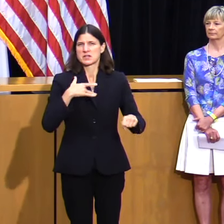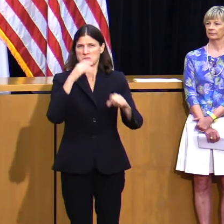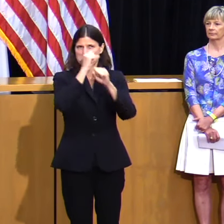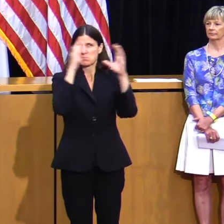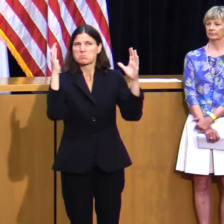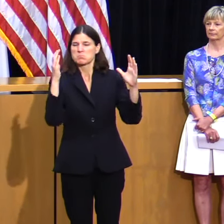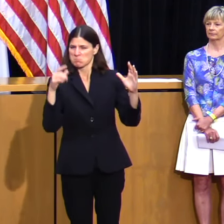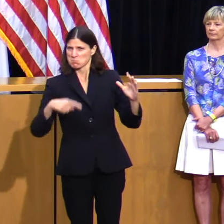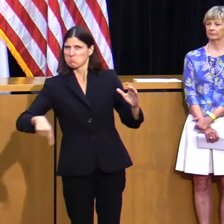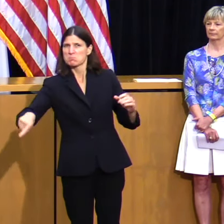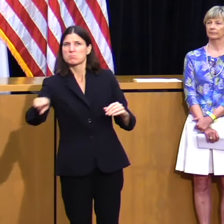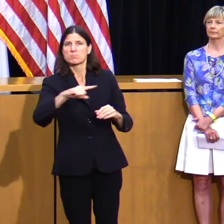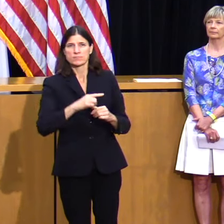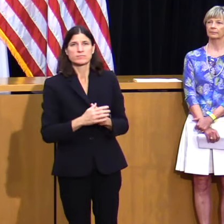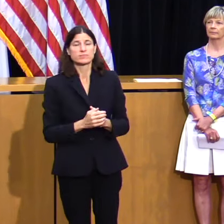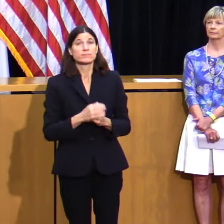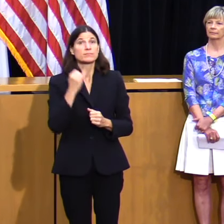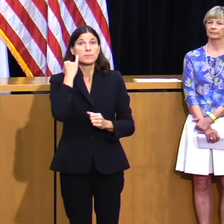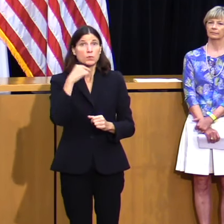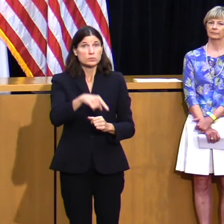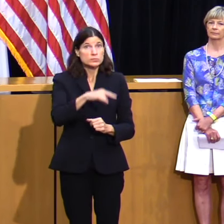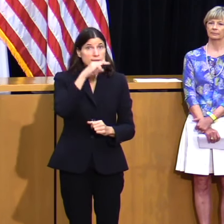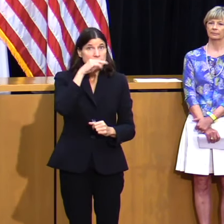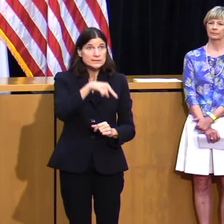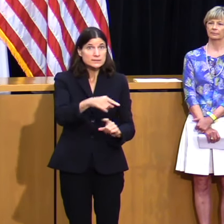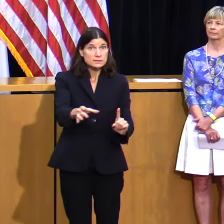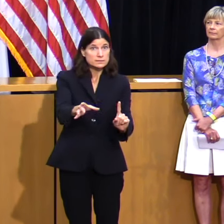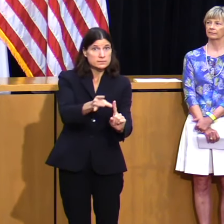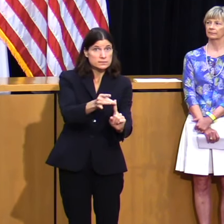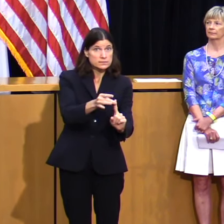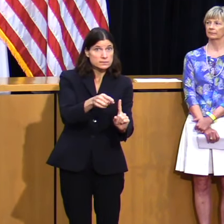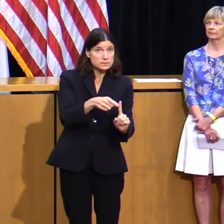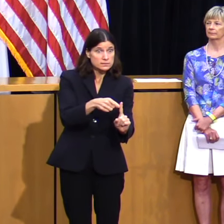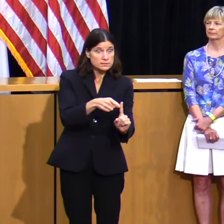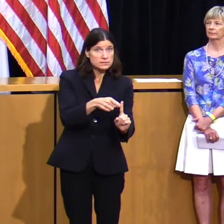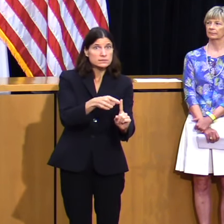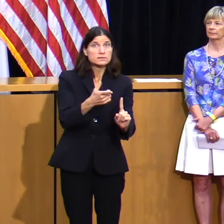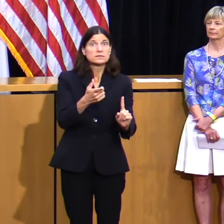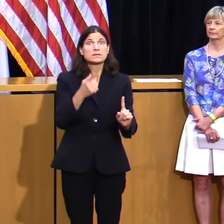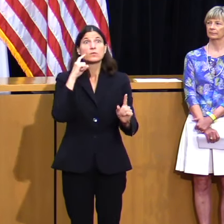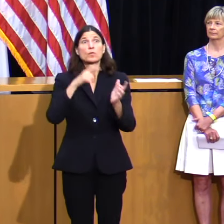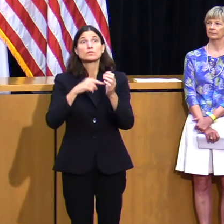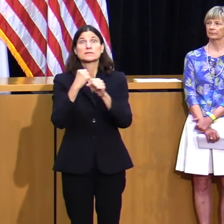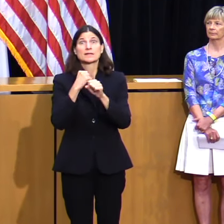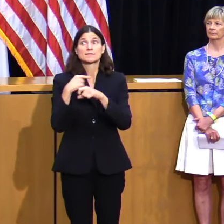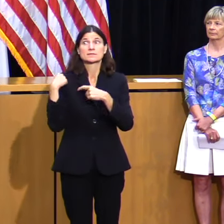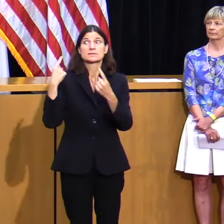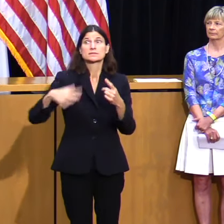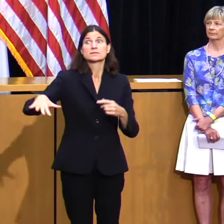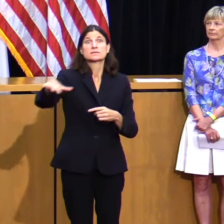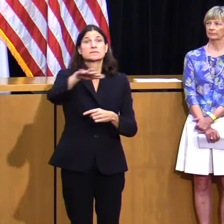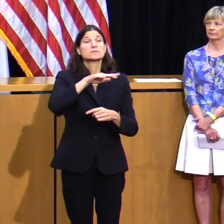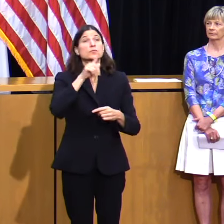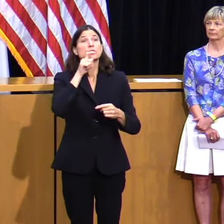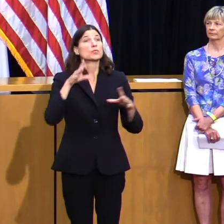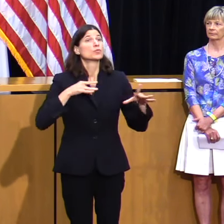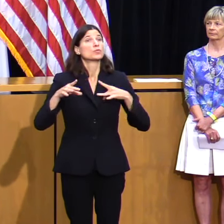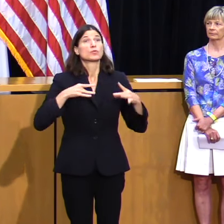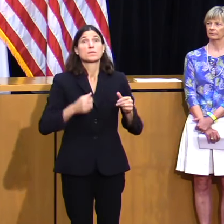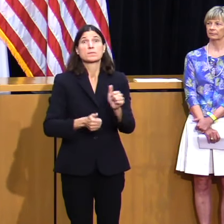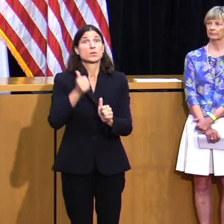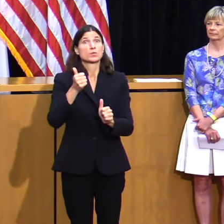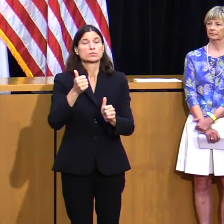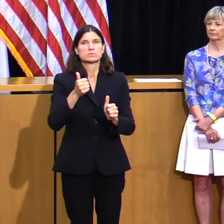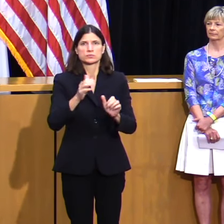of COVID-19 have occurred in people under the age of 18 over the past several months, and there will probably continue to be cases